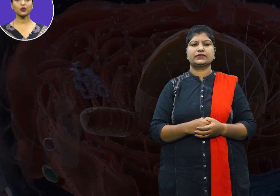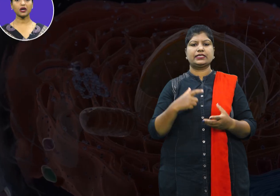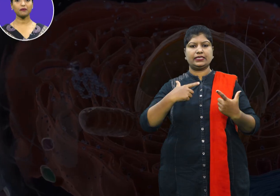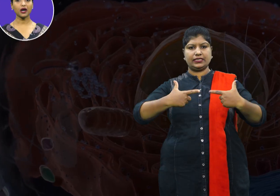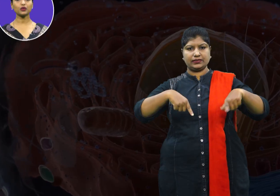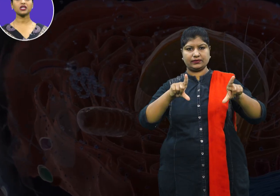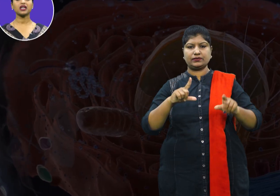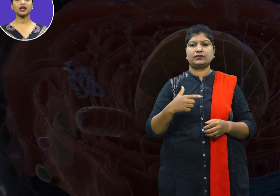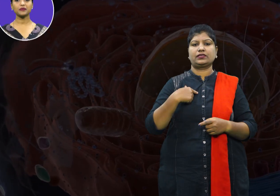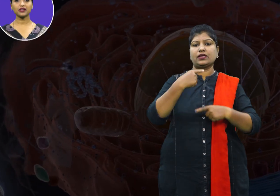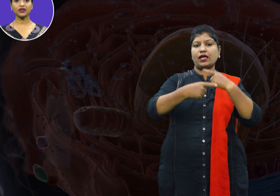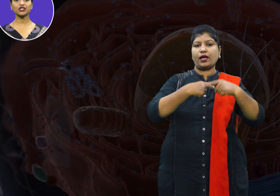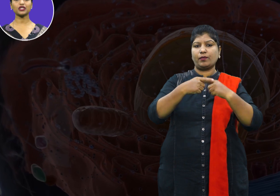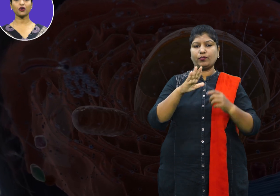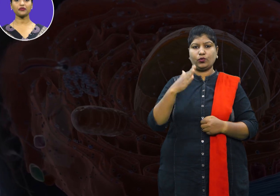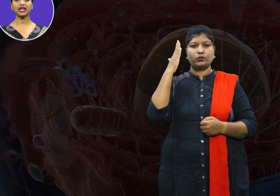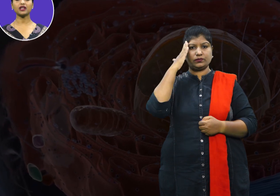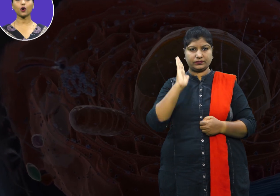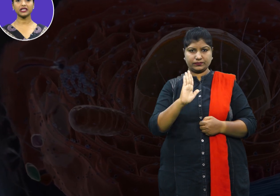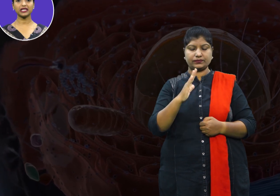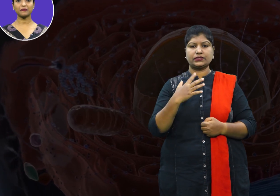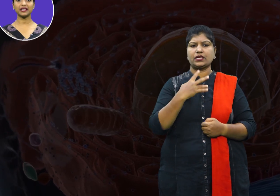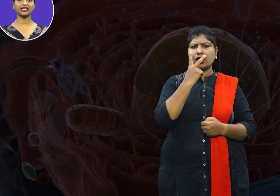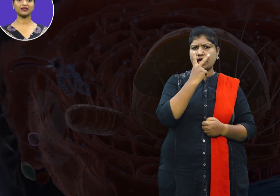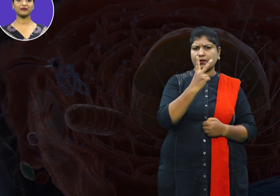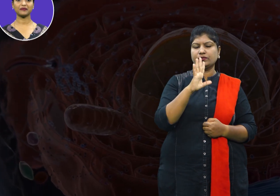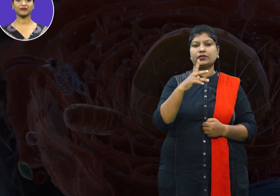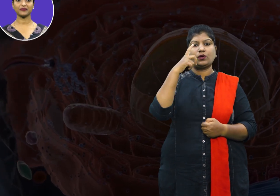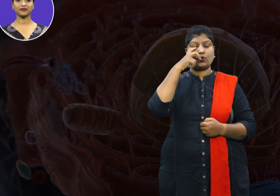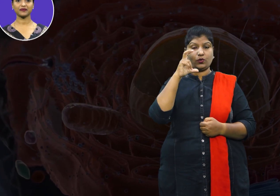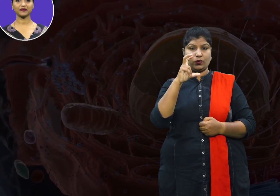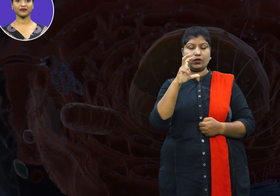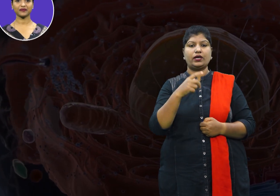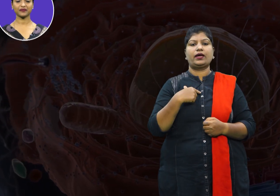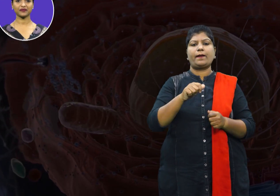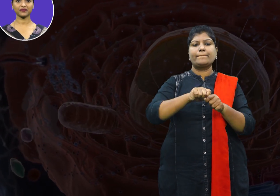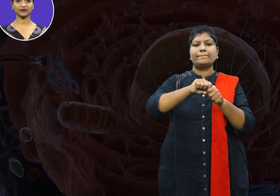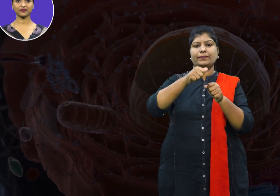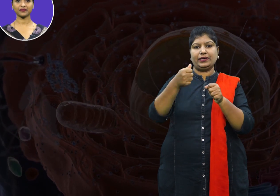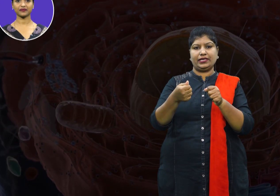Let's know about observation of an onion peel.